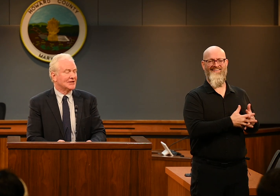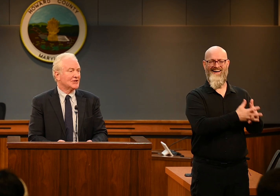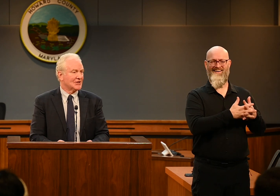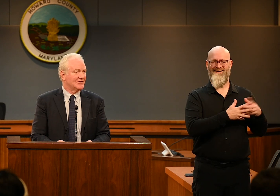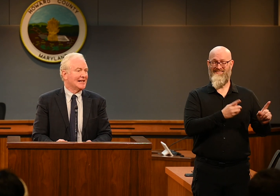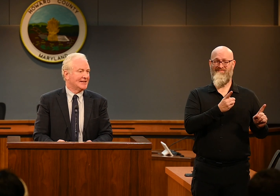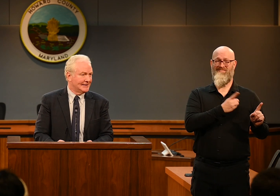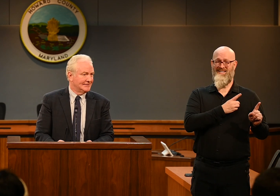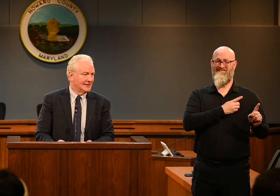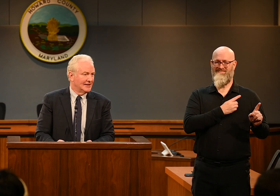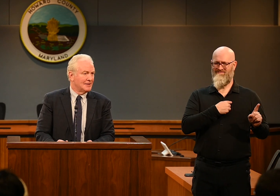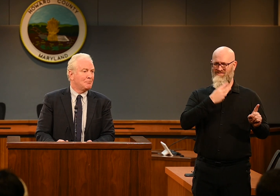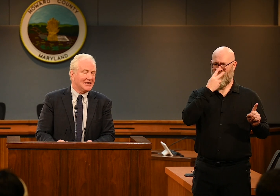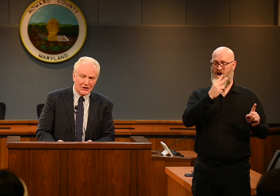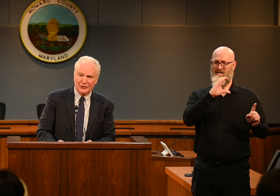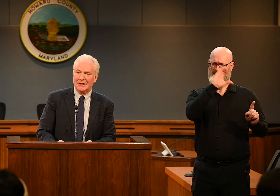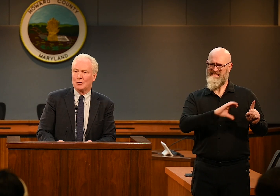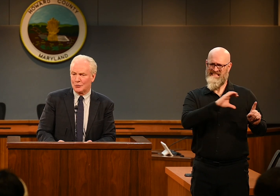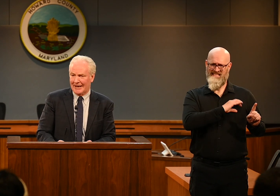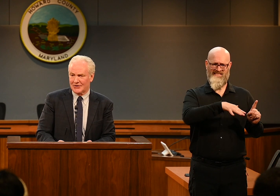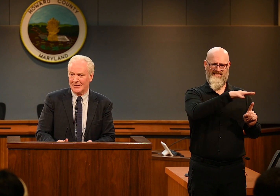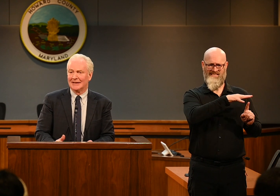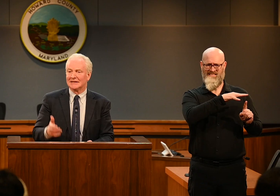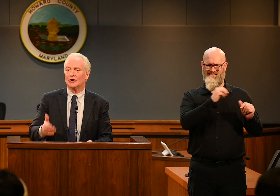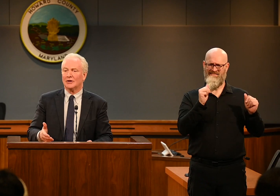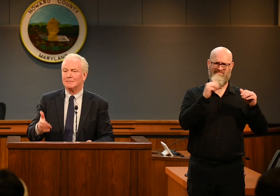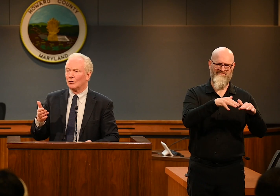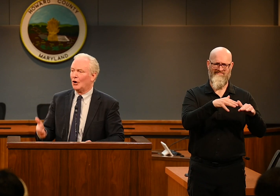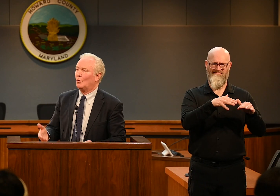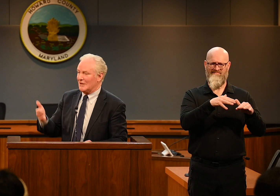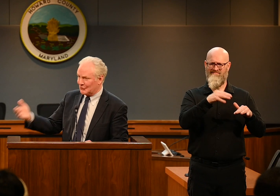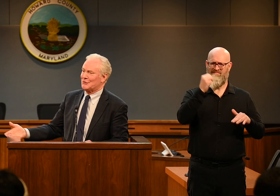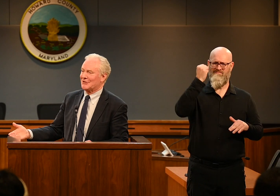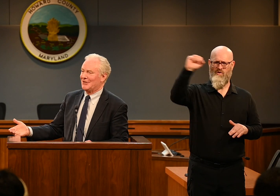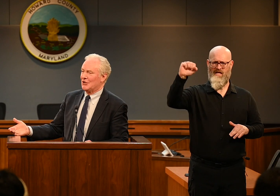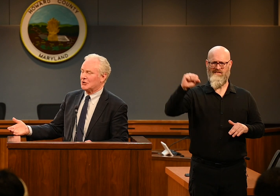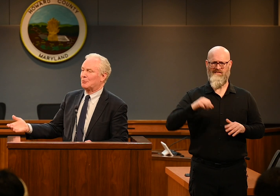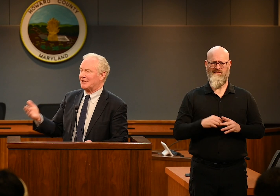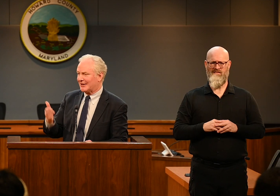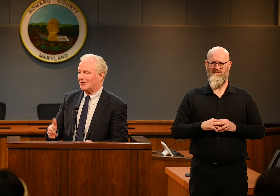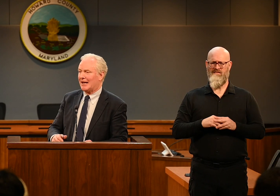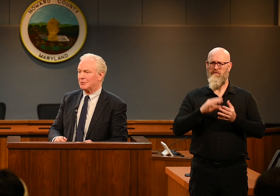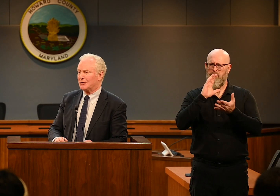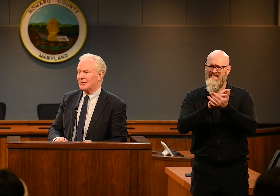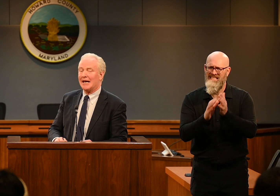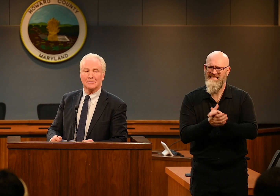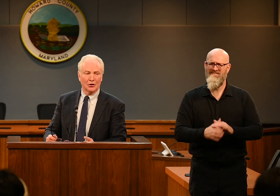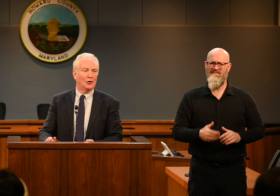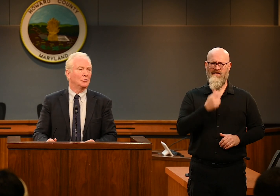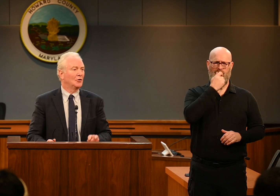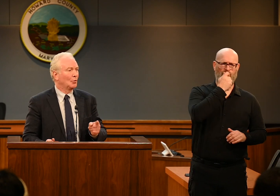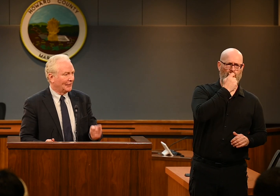the citizens of that city peacefully protest, literally blow whistles to protect their neighbors